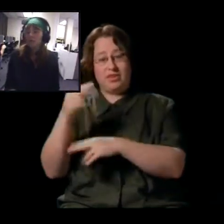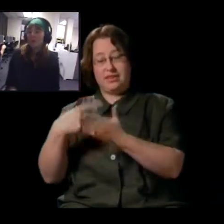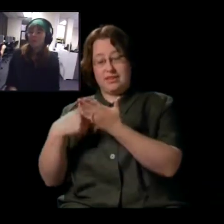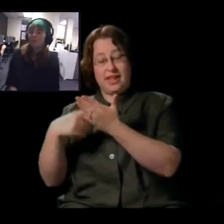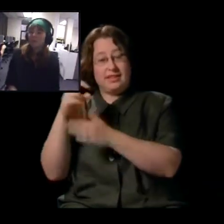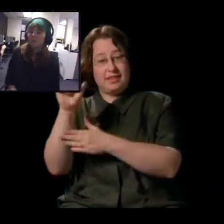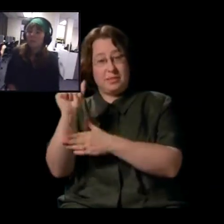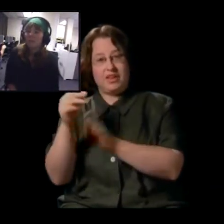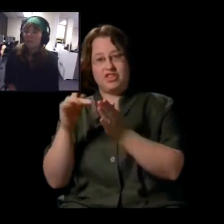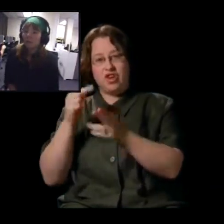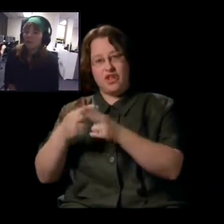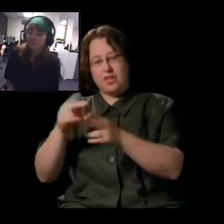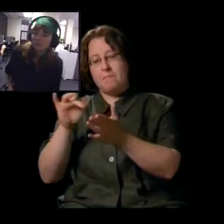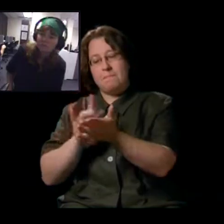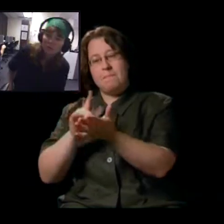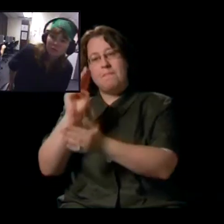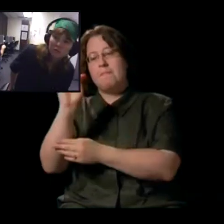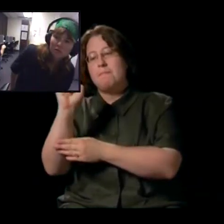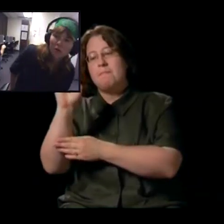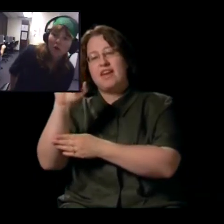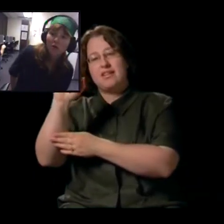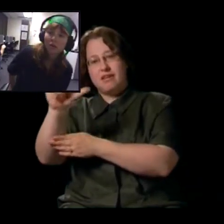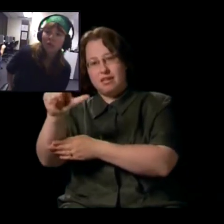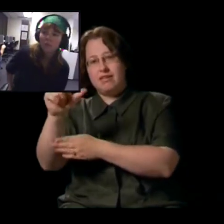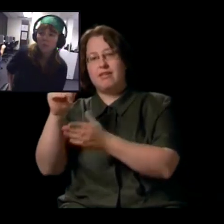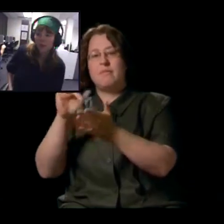other model that I'd like to discuss is